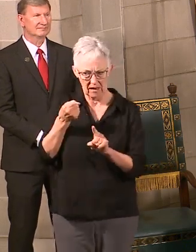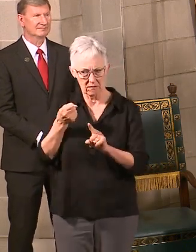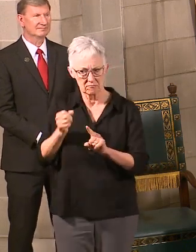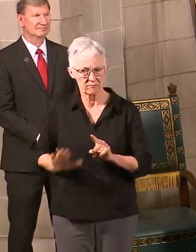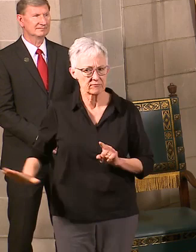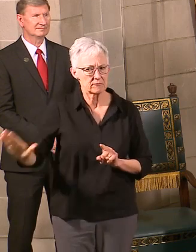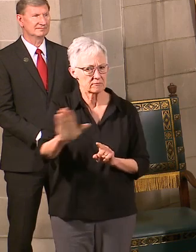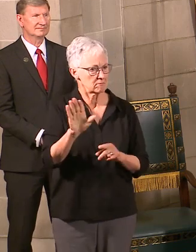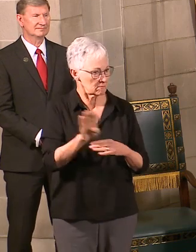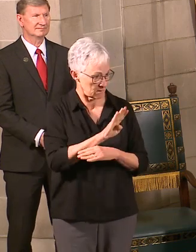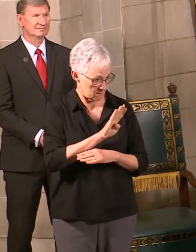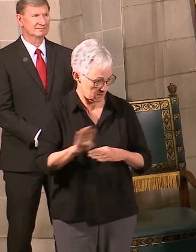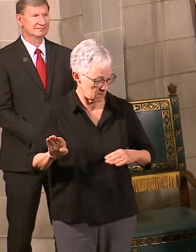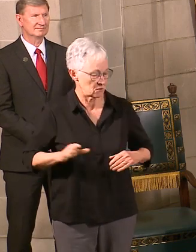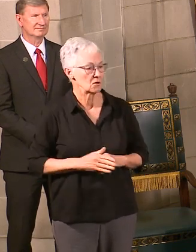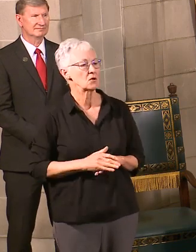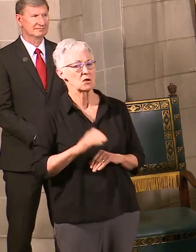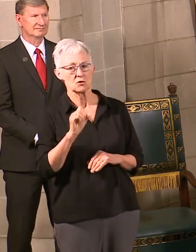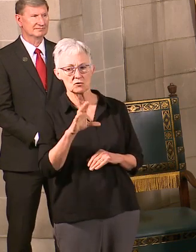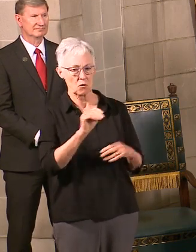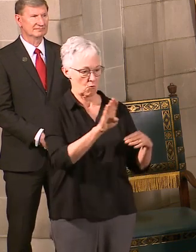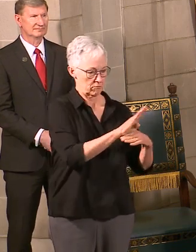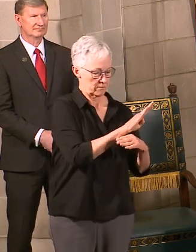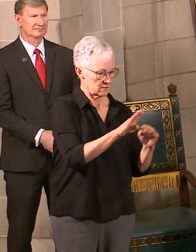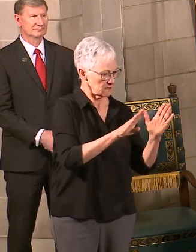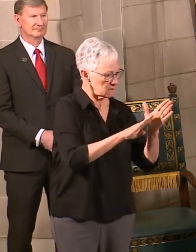cooperation between the Nebraska Business Development